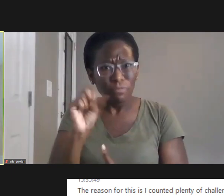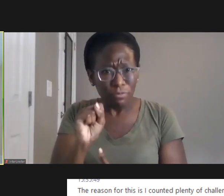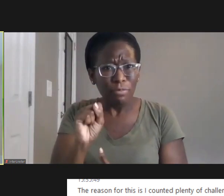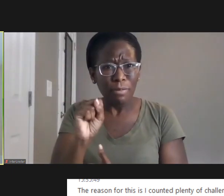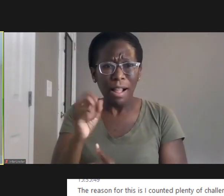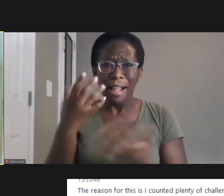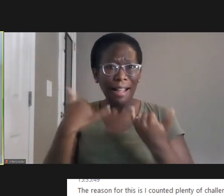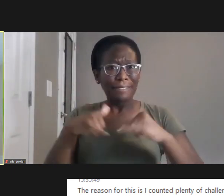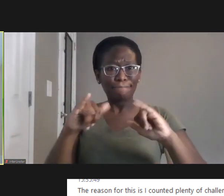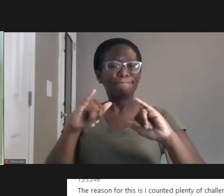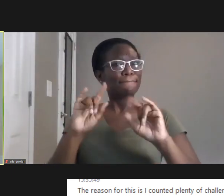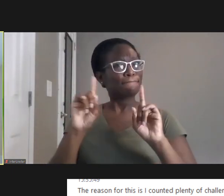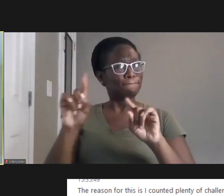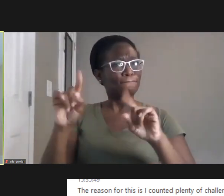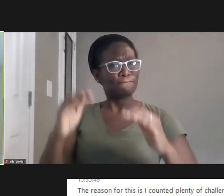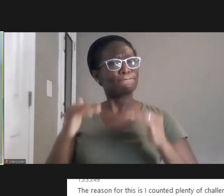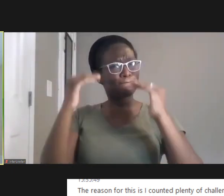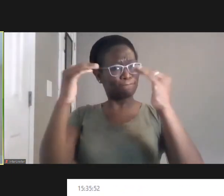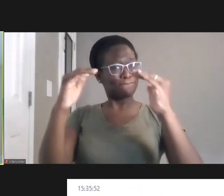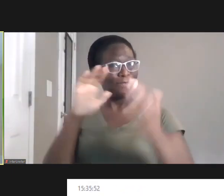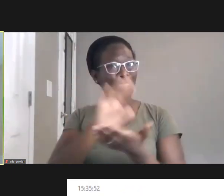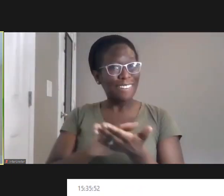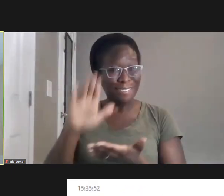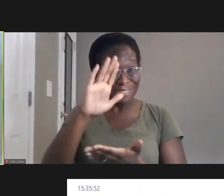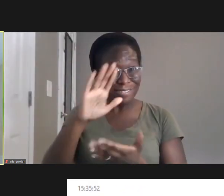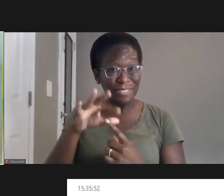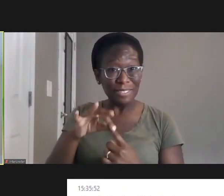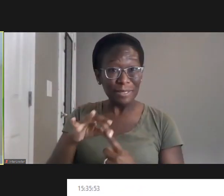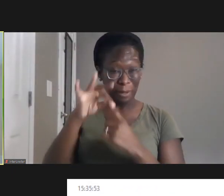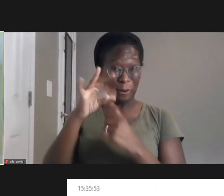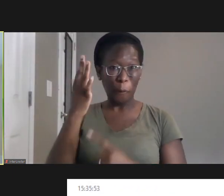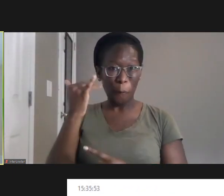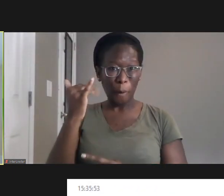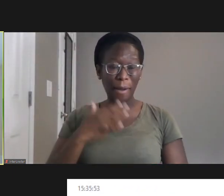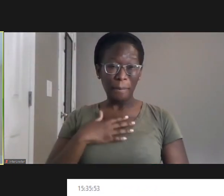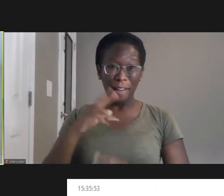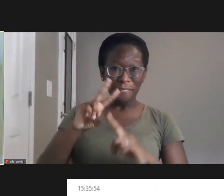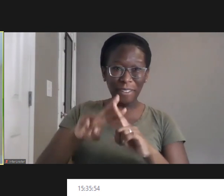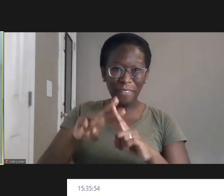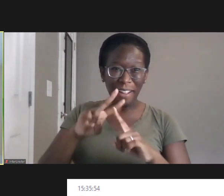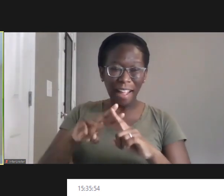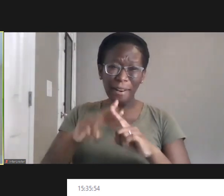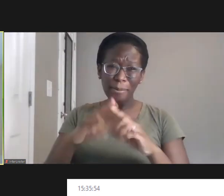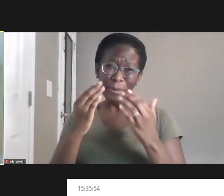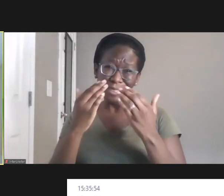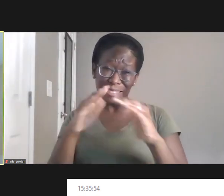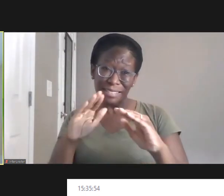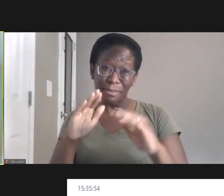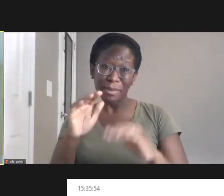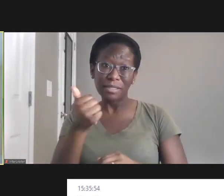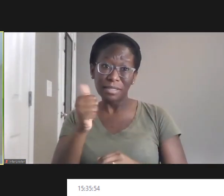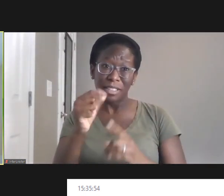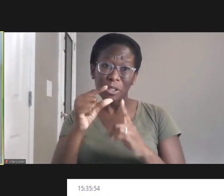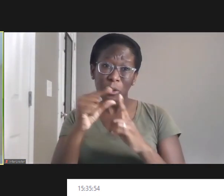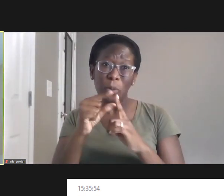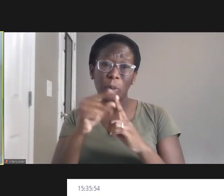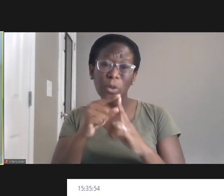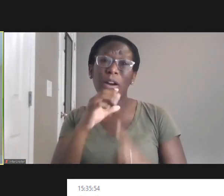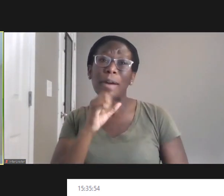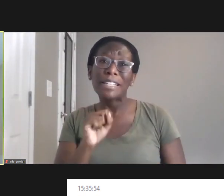to college. It was so special because my vocabulary was limited to 10 words at the age of